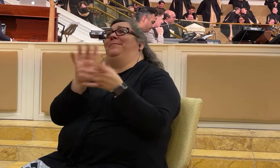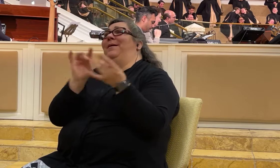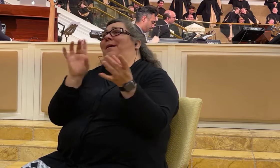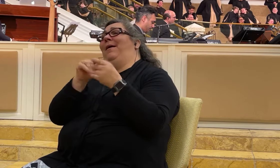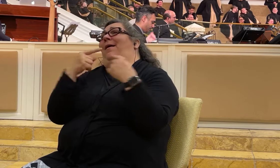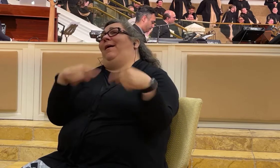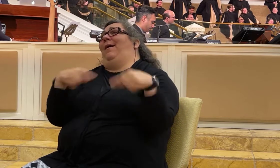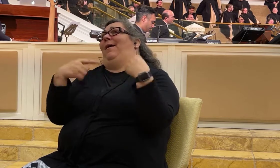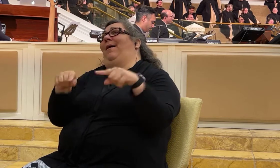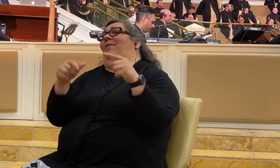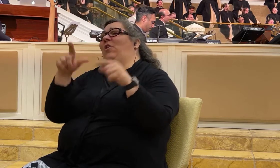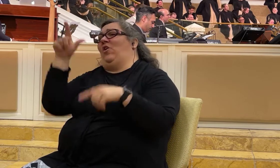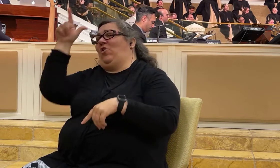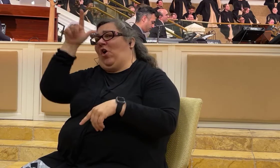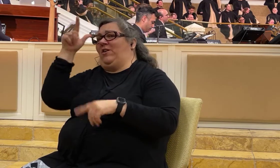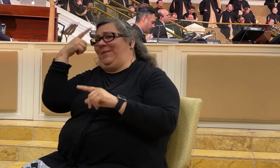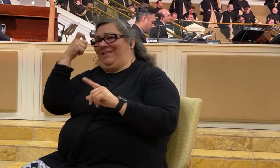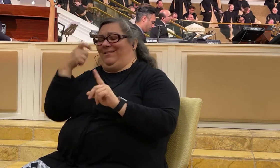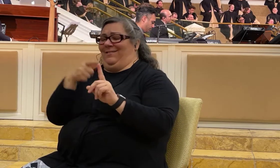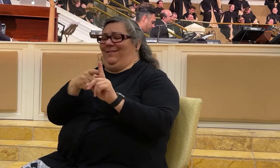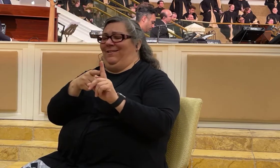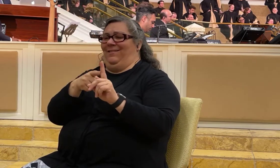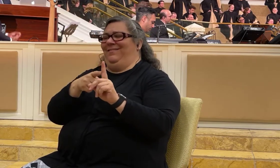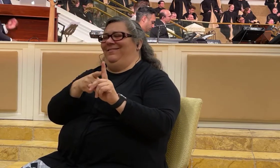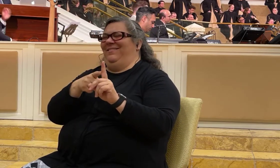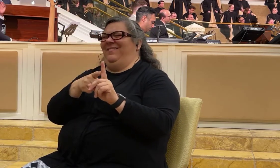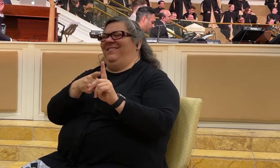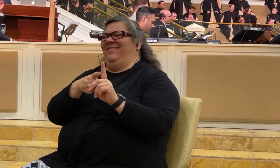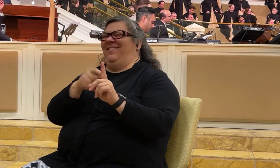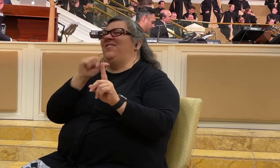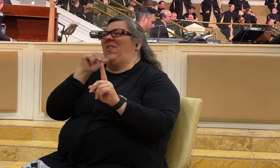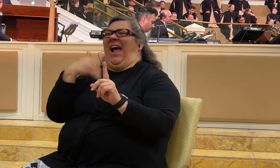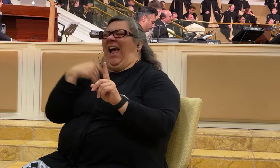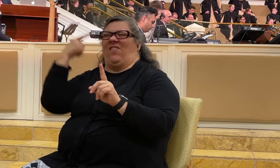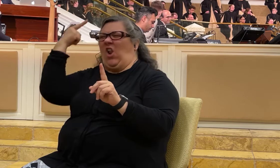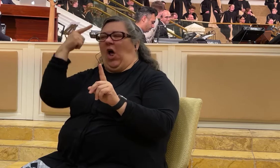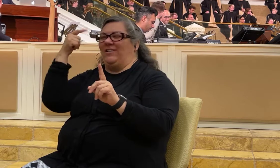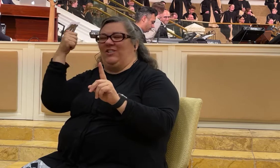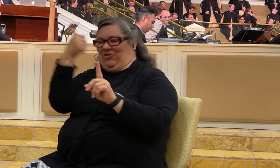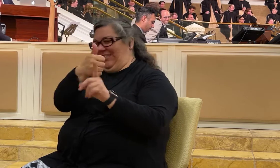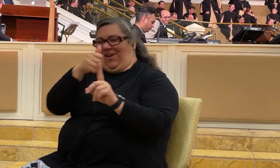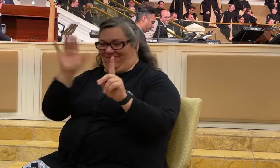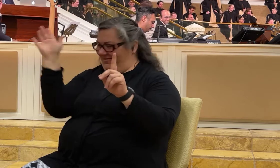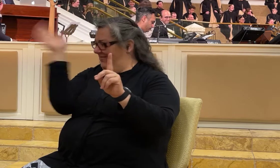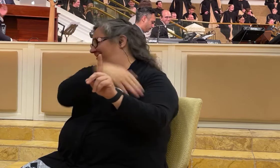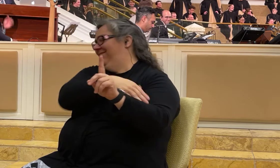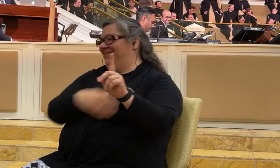and argue logic where there's no opportunity at all that ever returned.